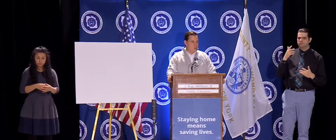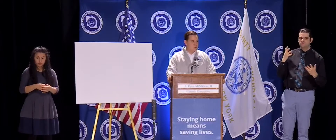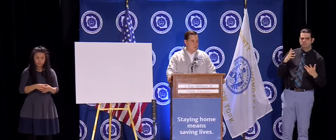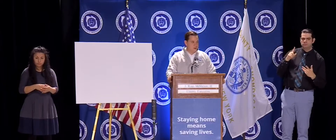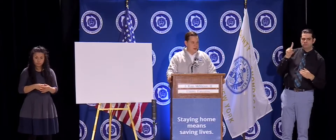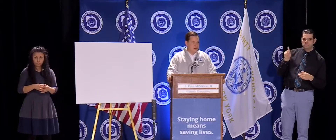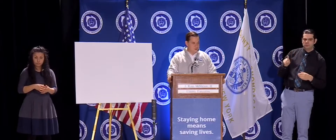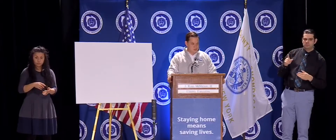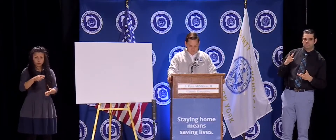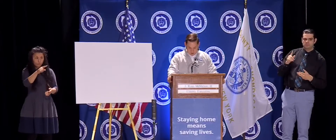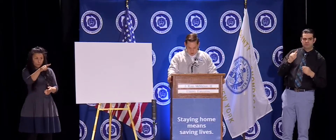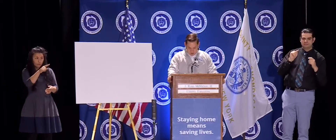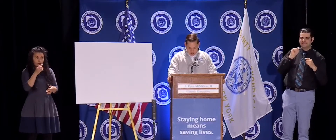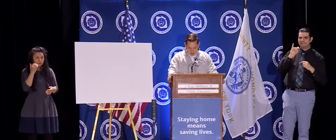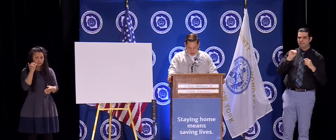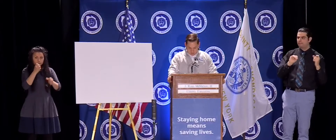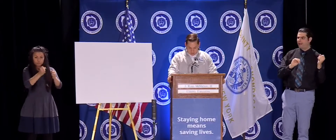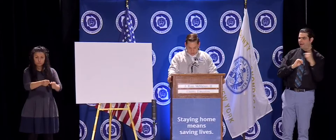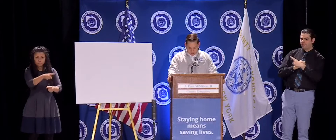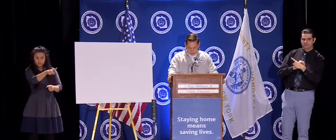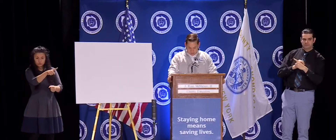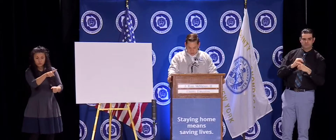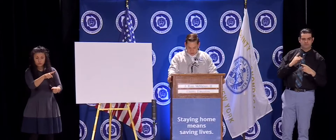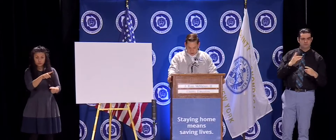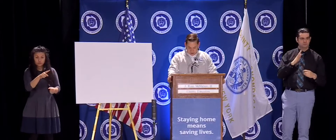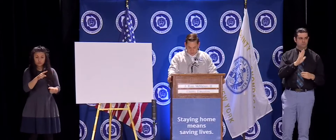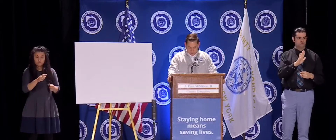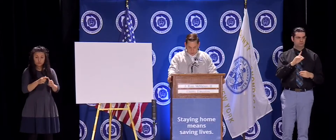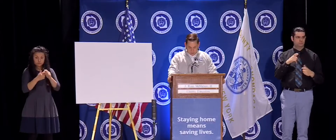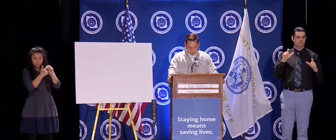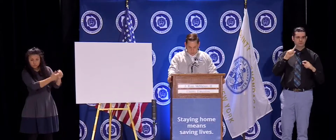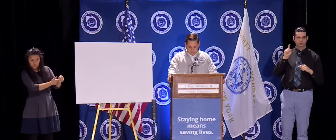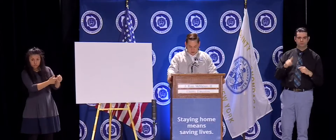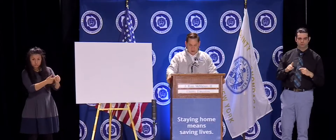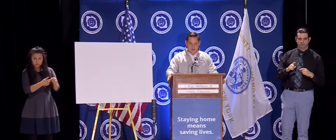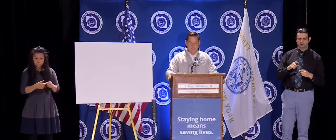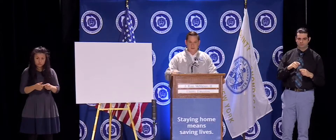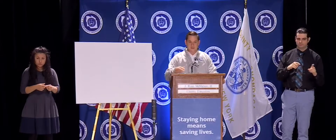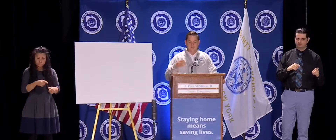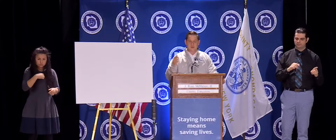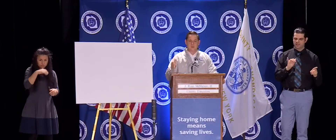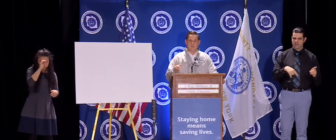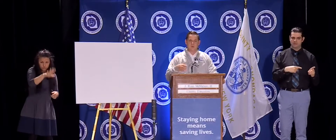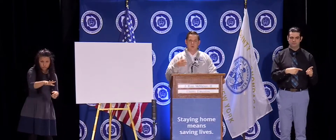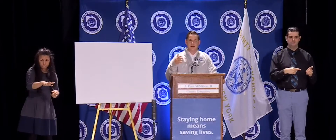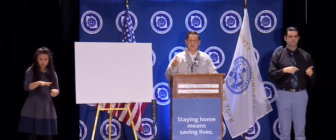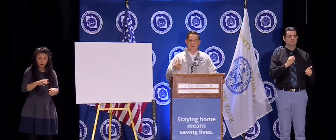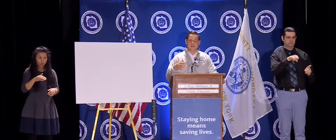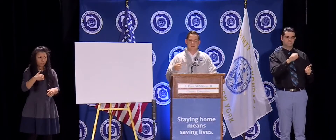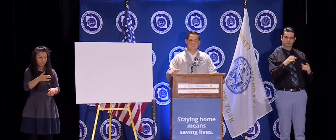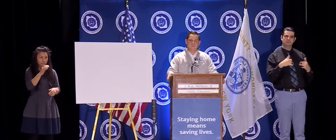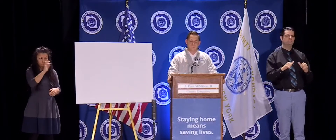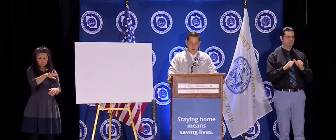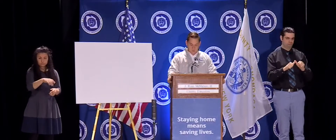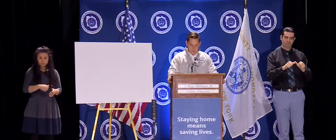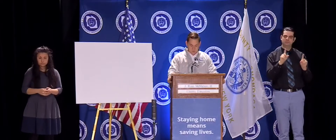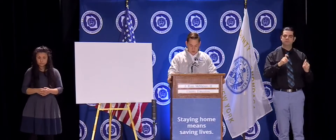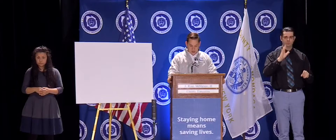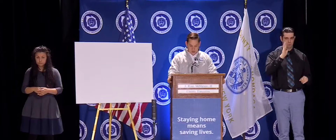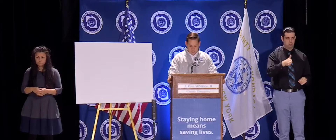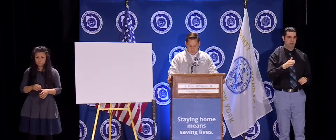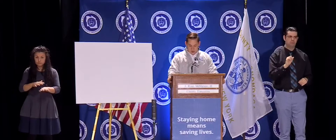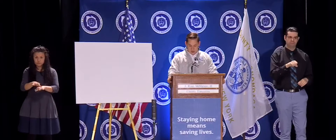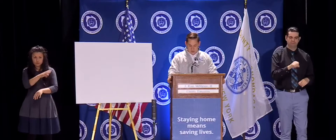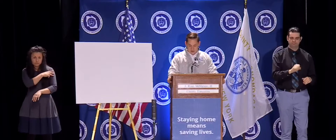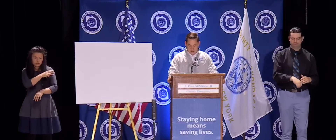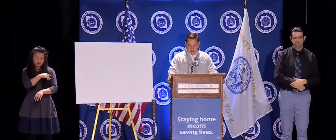credit you for that answer. But certainly we've had a lot of success. There's still people who want to get testing. We'll do